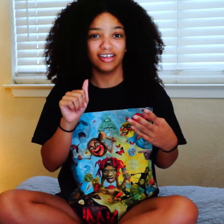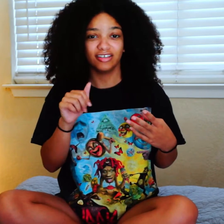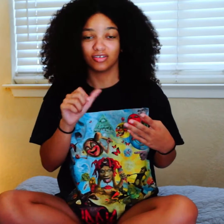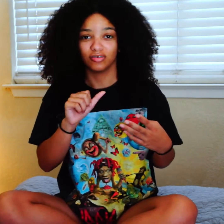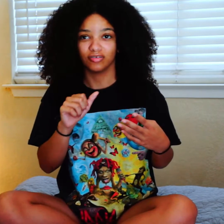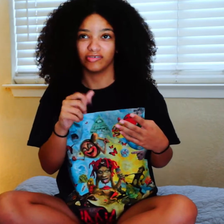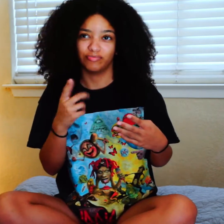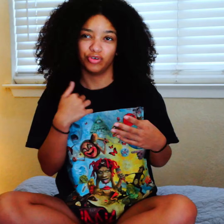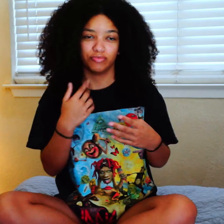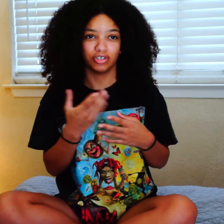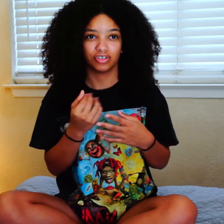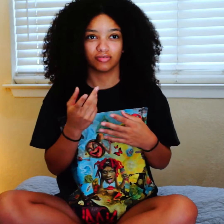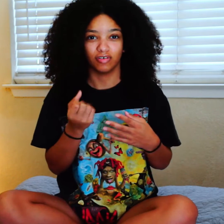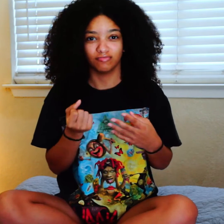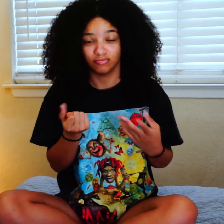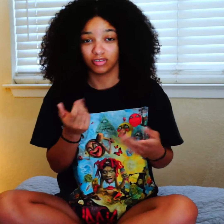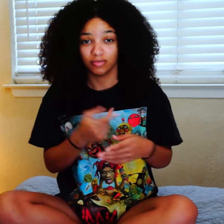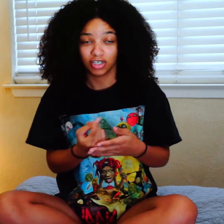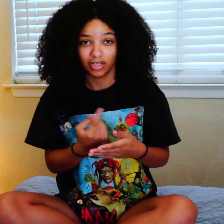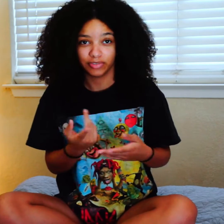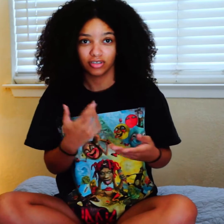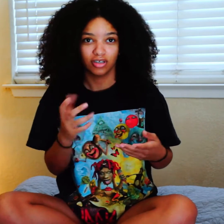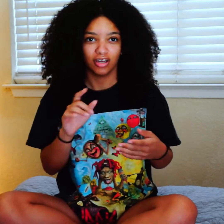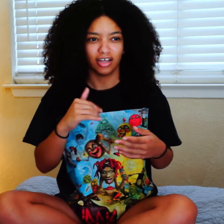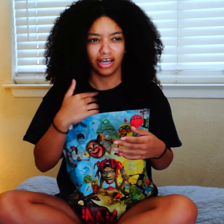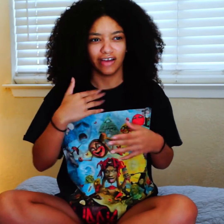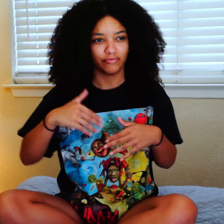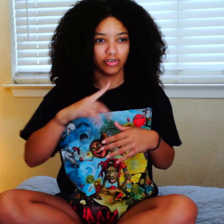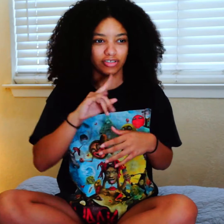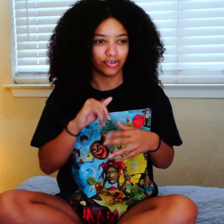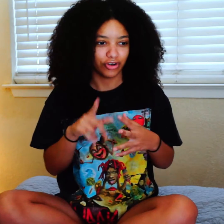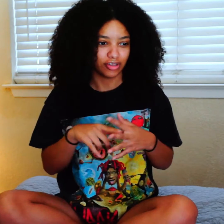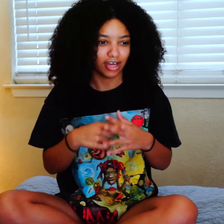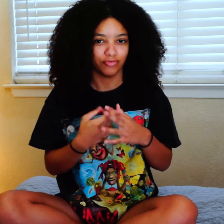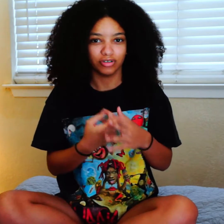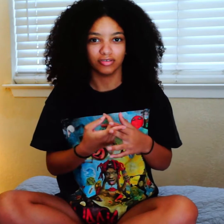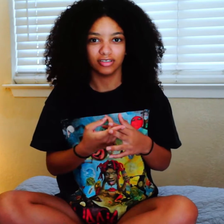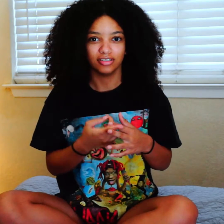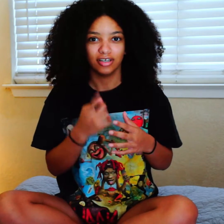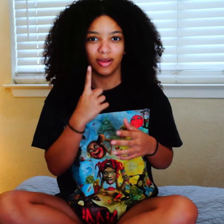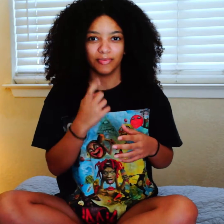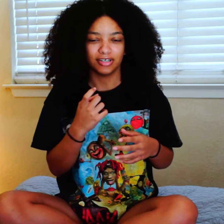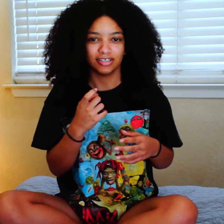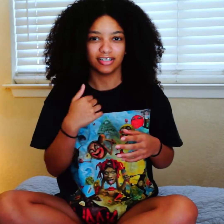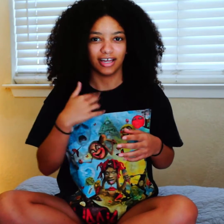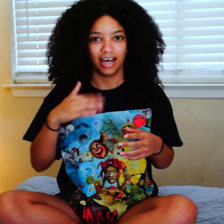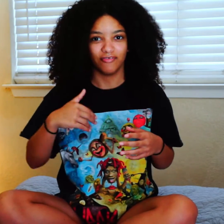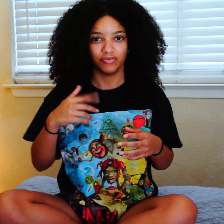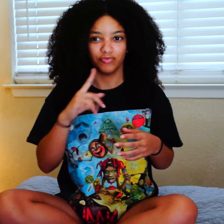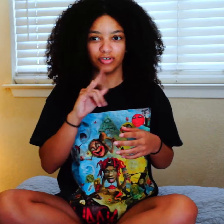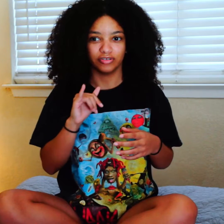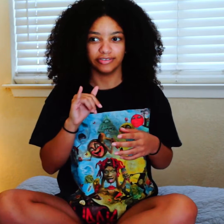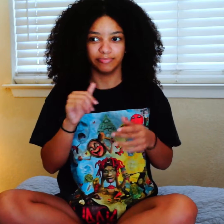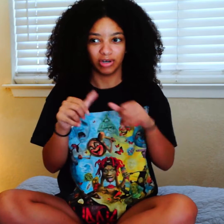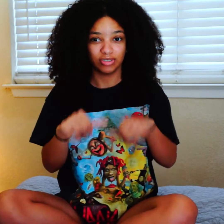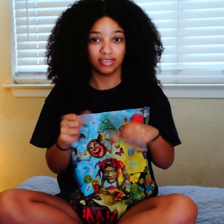Q&As pretty much. Sometimes I haven't really started that really because I haven't really posted